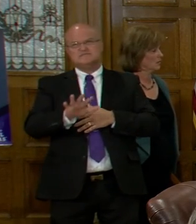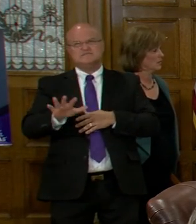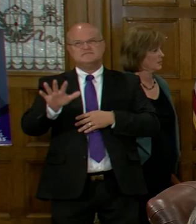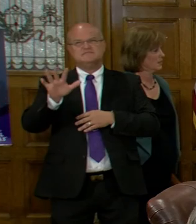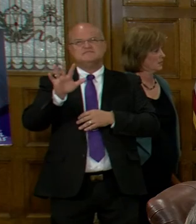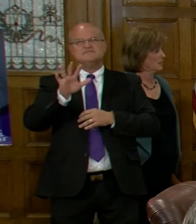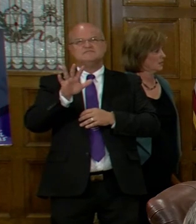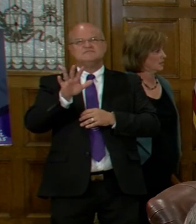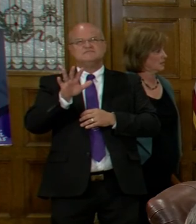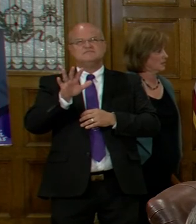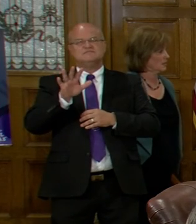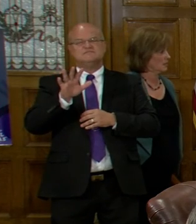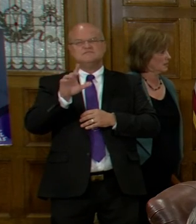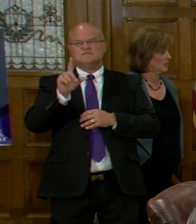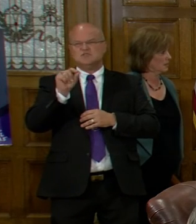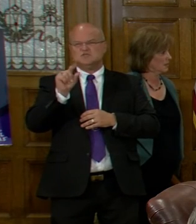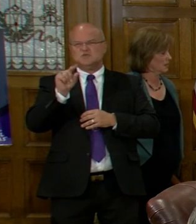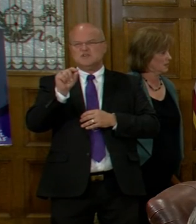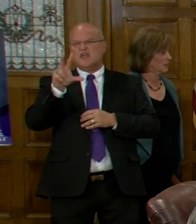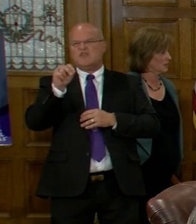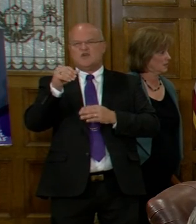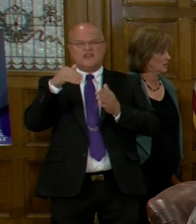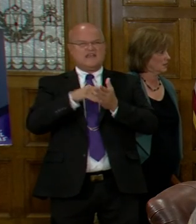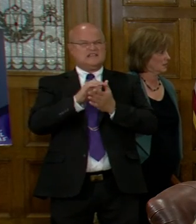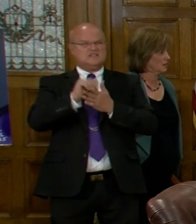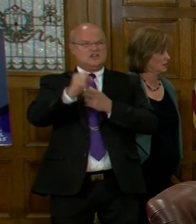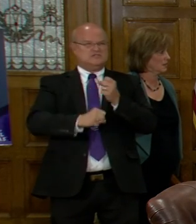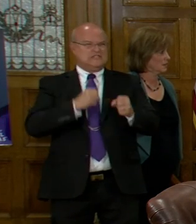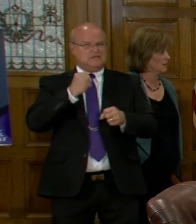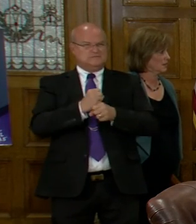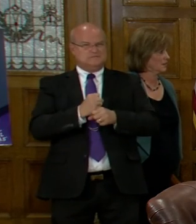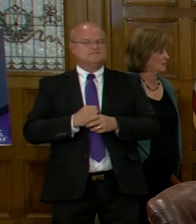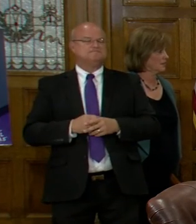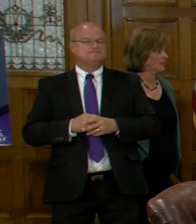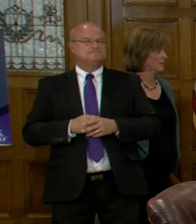neighborhood of $20,000 to $30,000 a year.